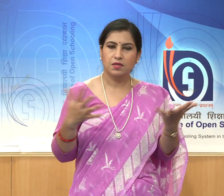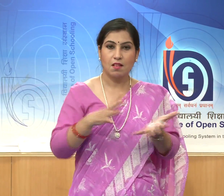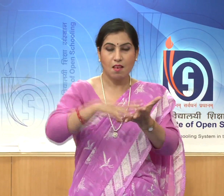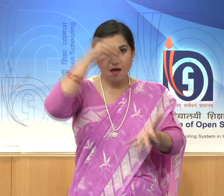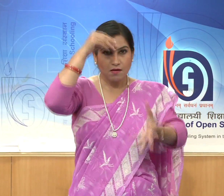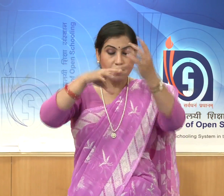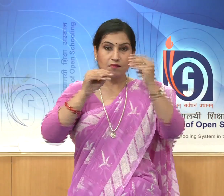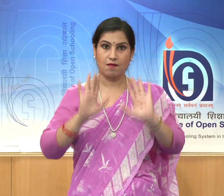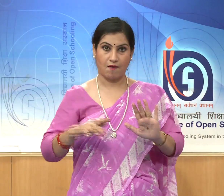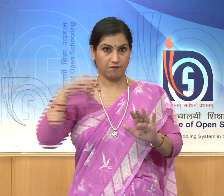from this video.